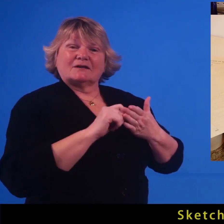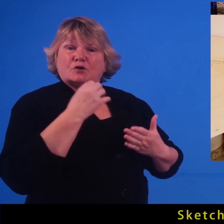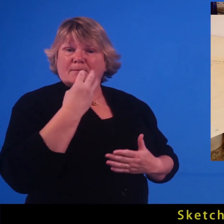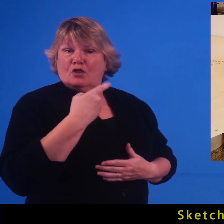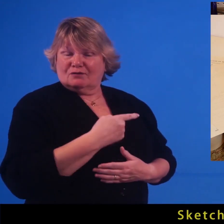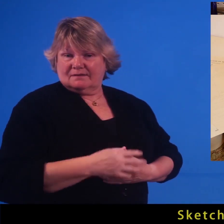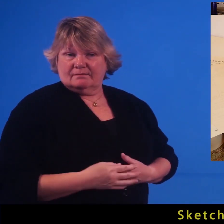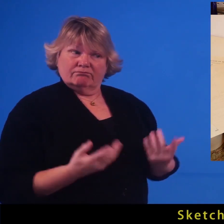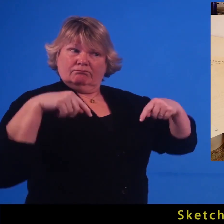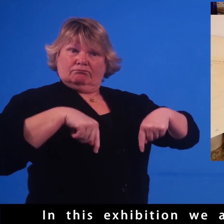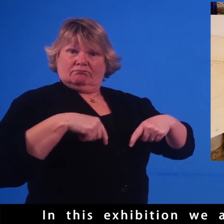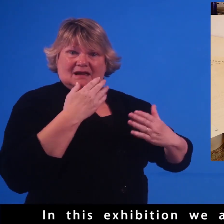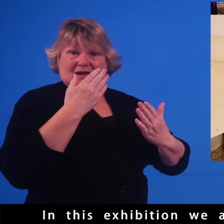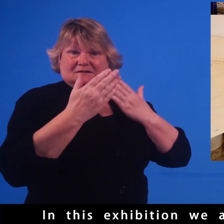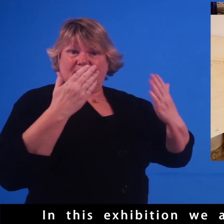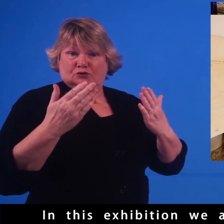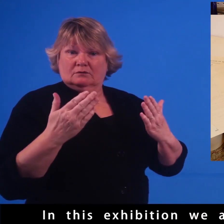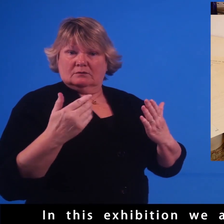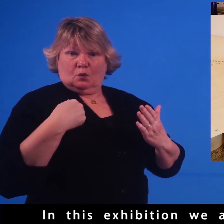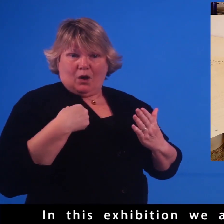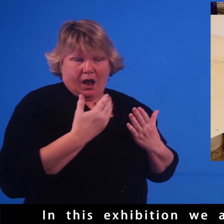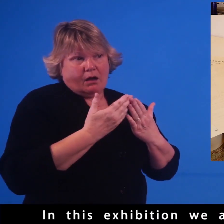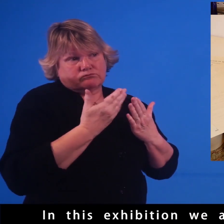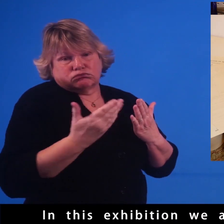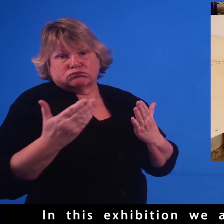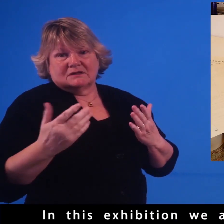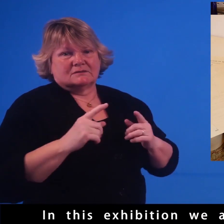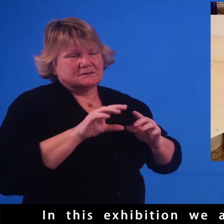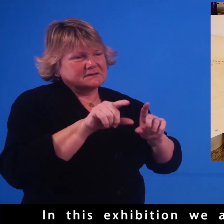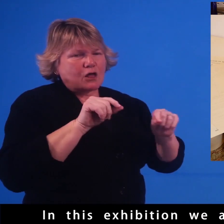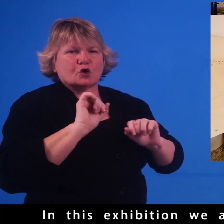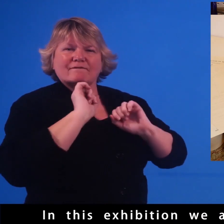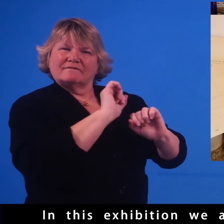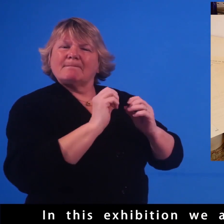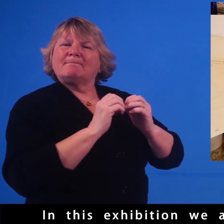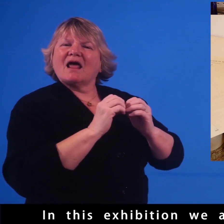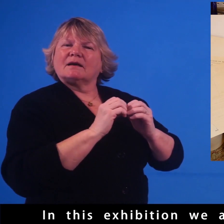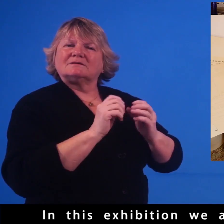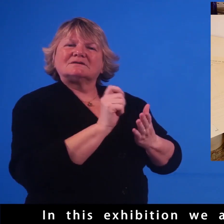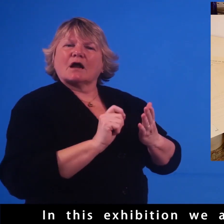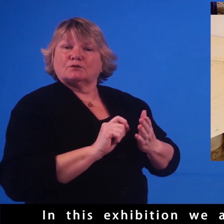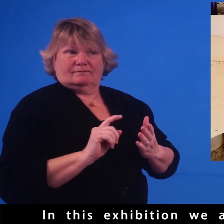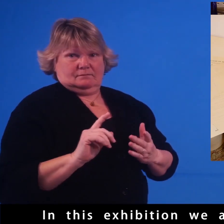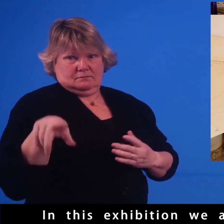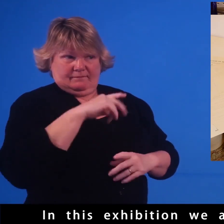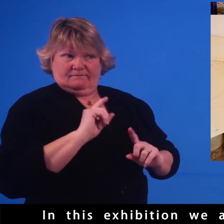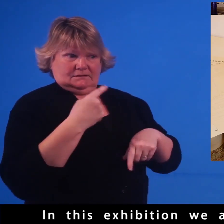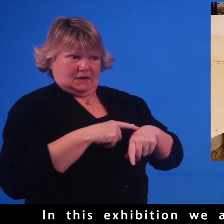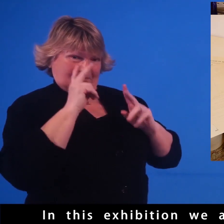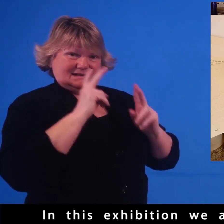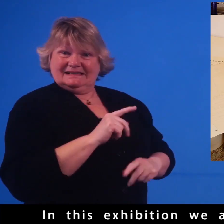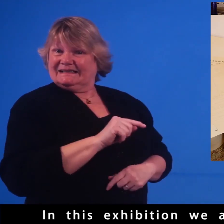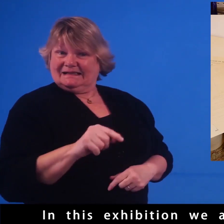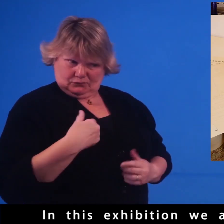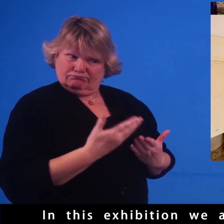Sketchbook 3. In this exhibition, we are exhibiting a selection of Bellany's sketchbooks for the very first